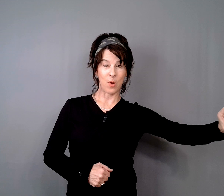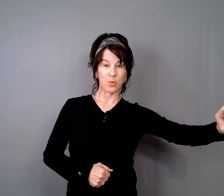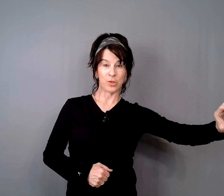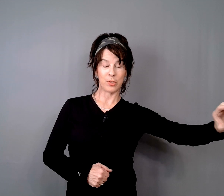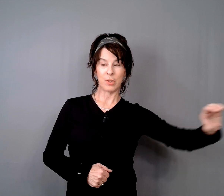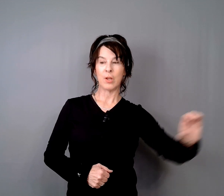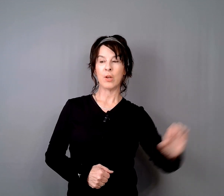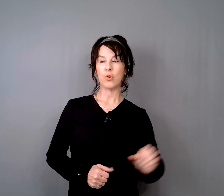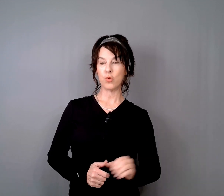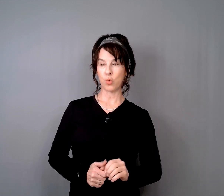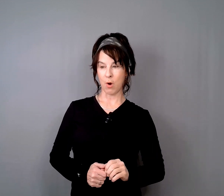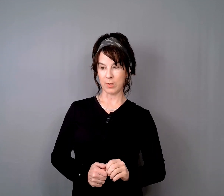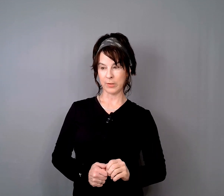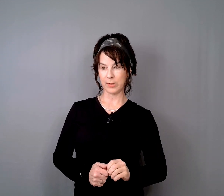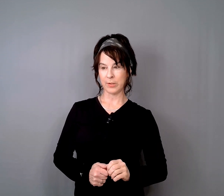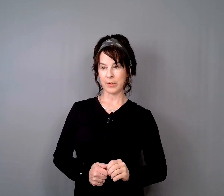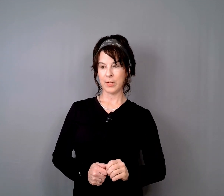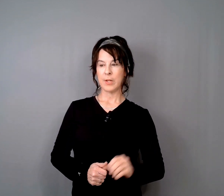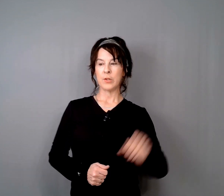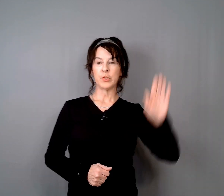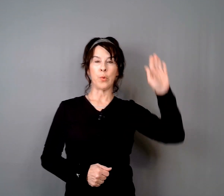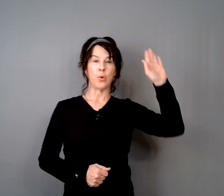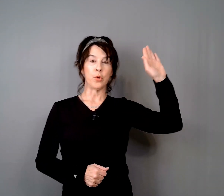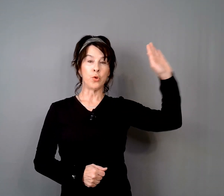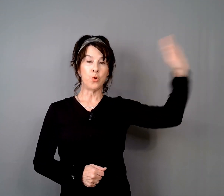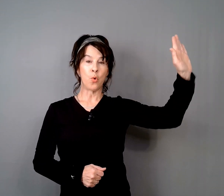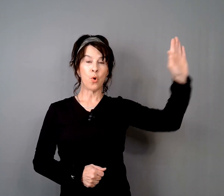out, cross. So your